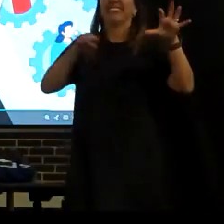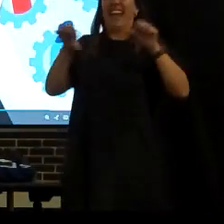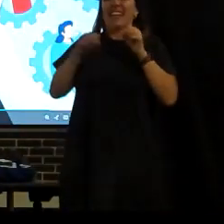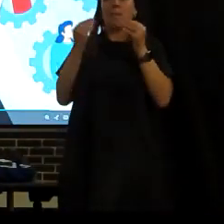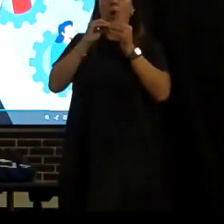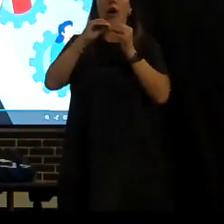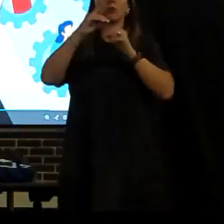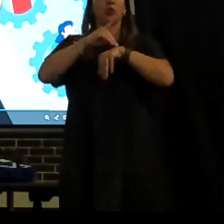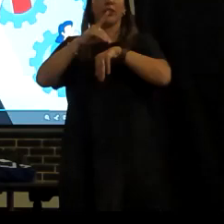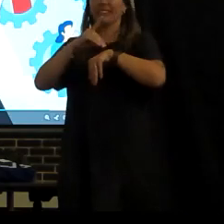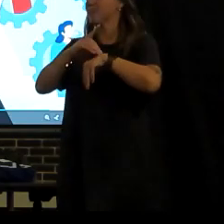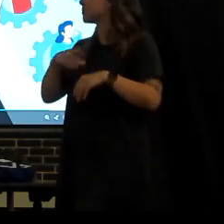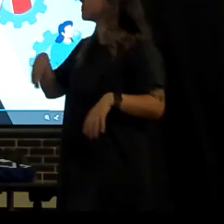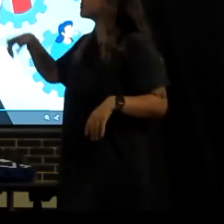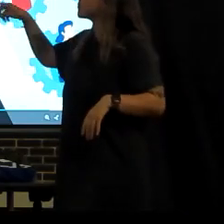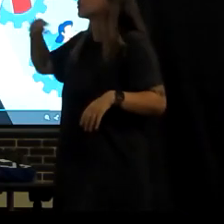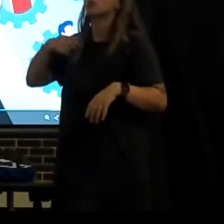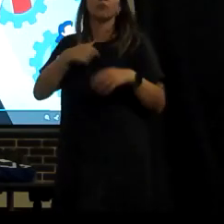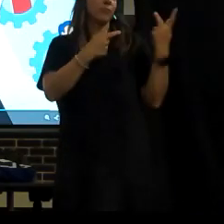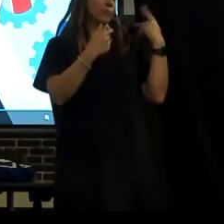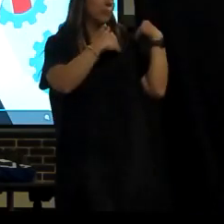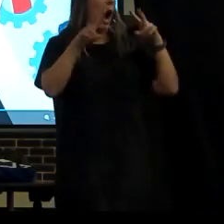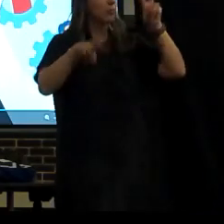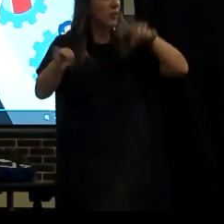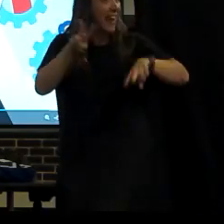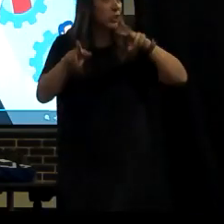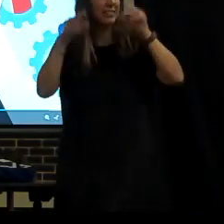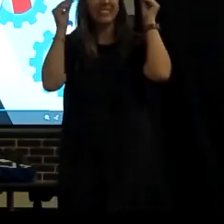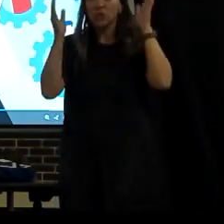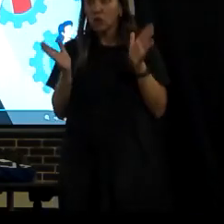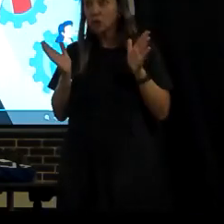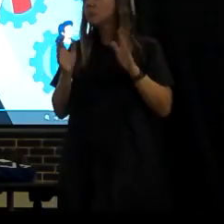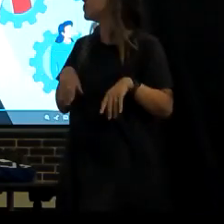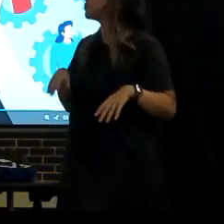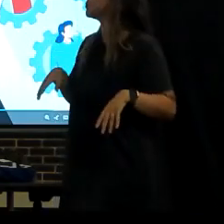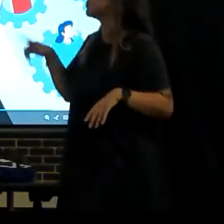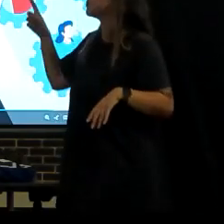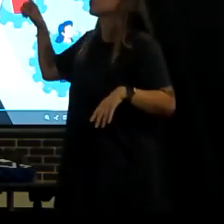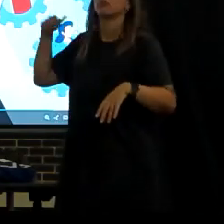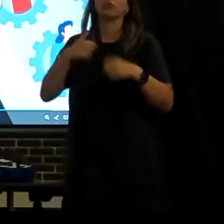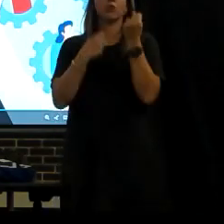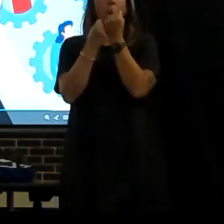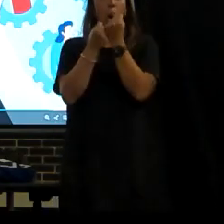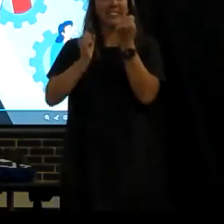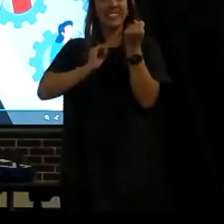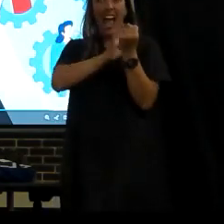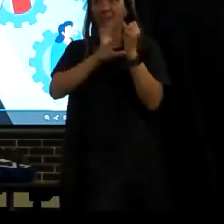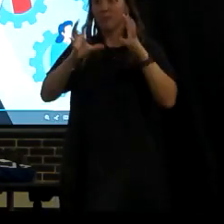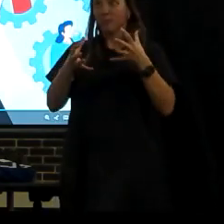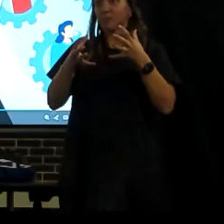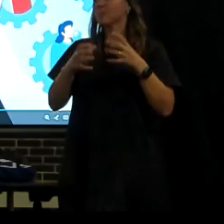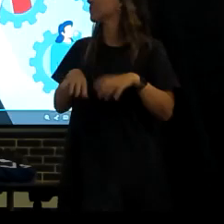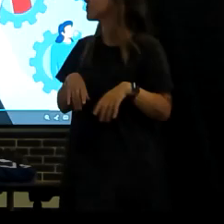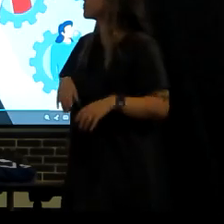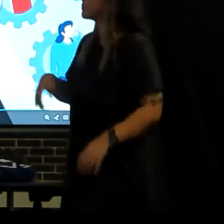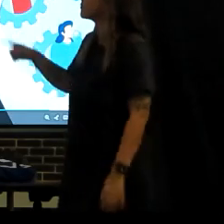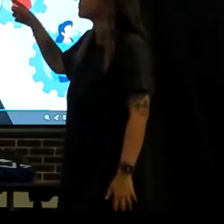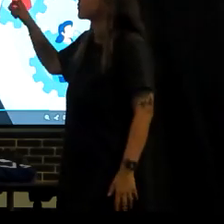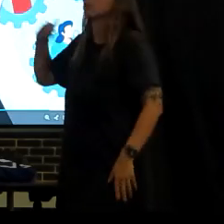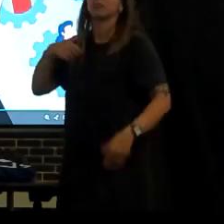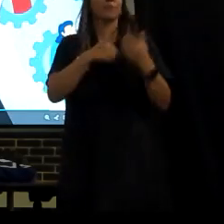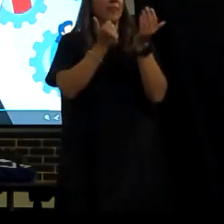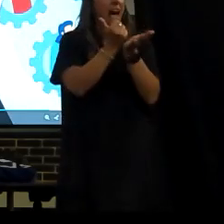assistant principals that are taking on more duties, as previously said, observing teachers, supporting our